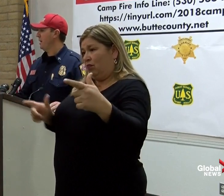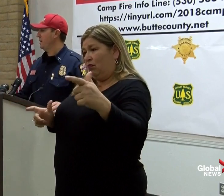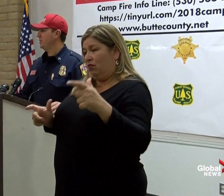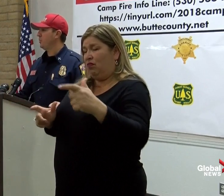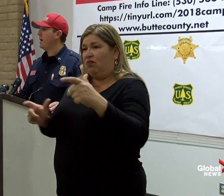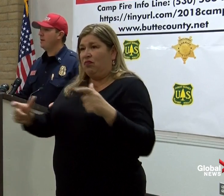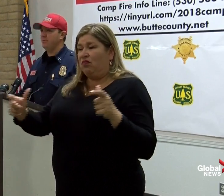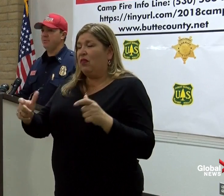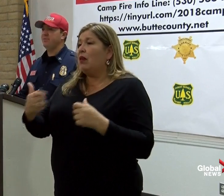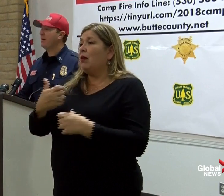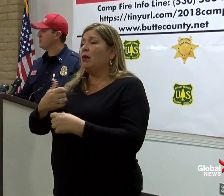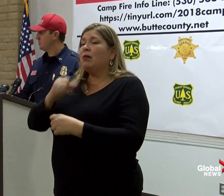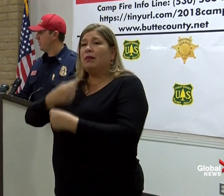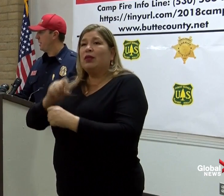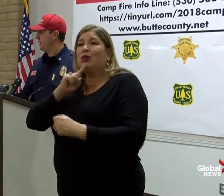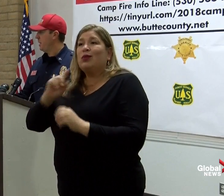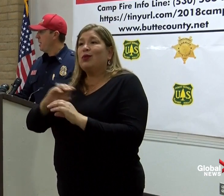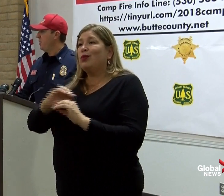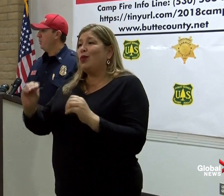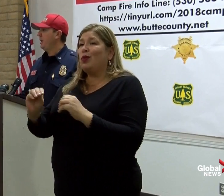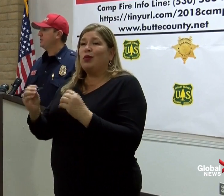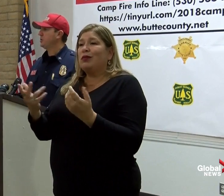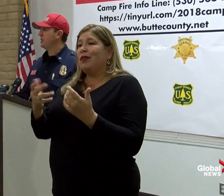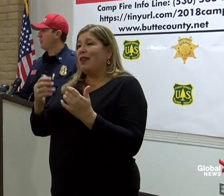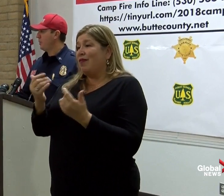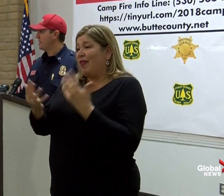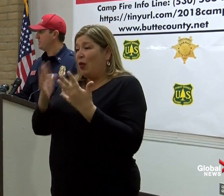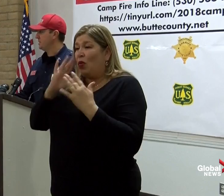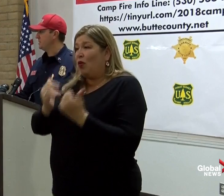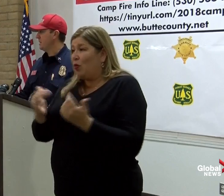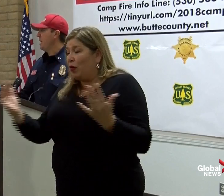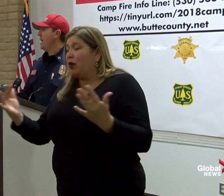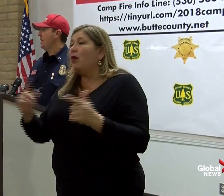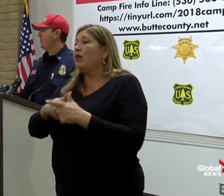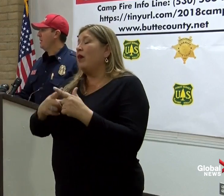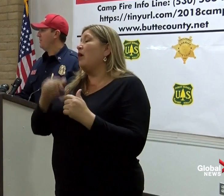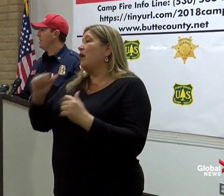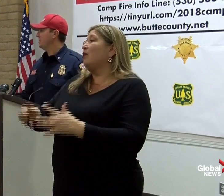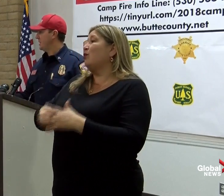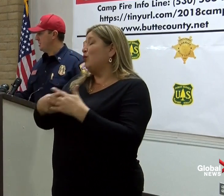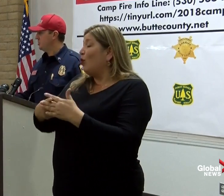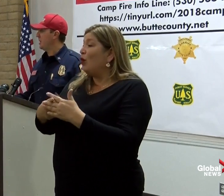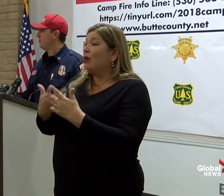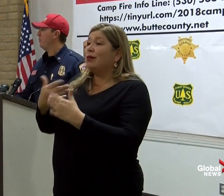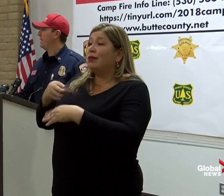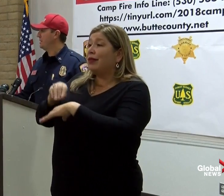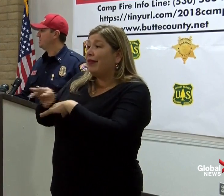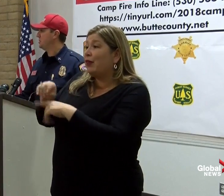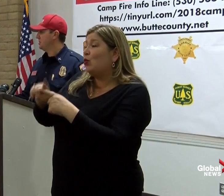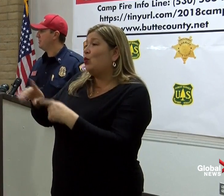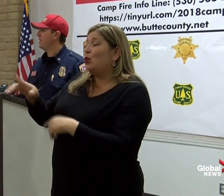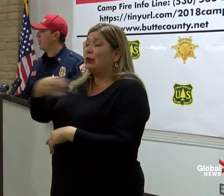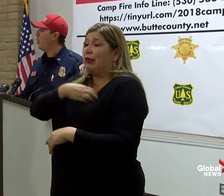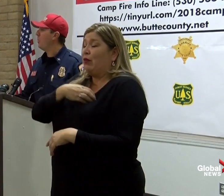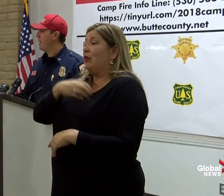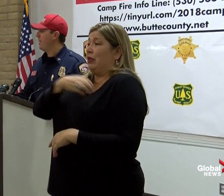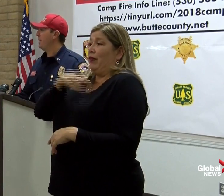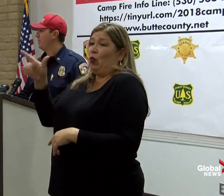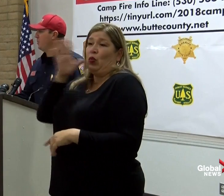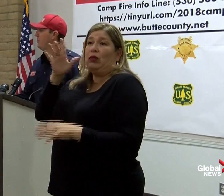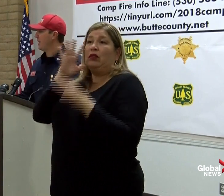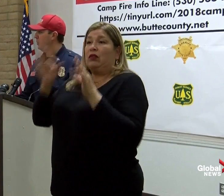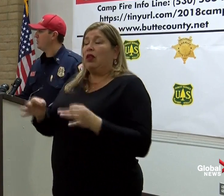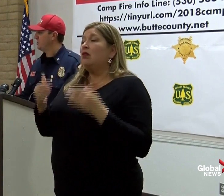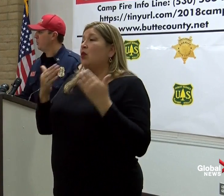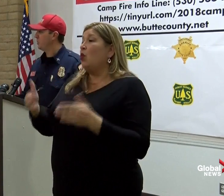no threat of the fire spreading, then we can start that process and advise, and the sheriff will make the decision to finally open up